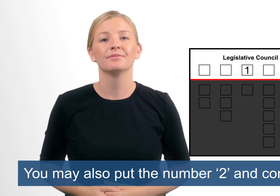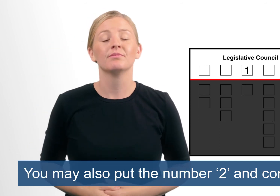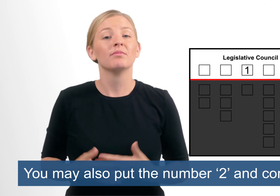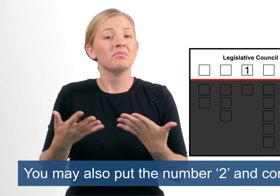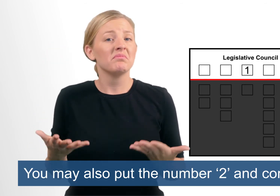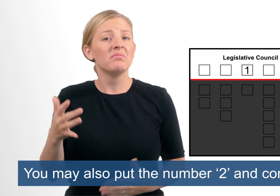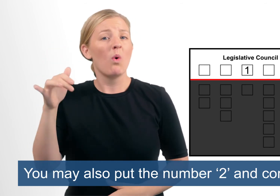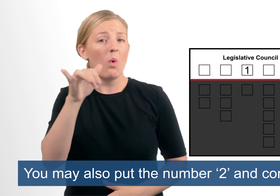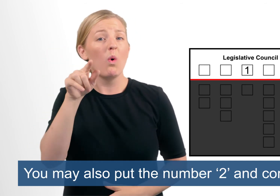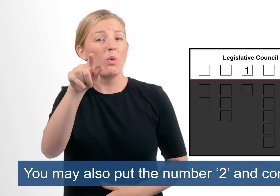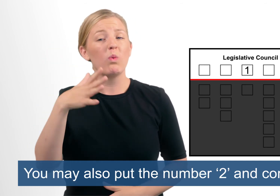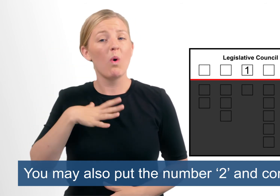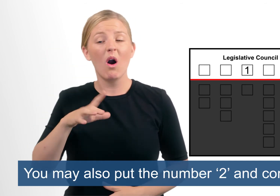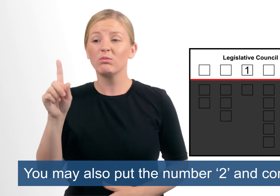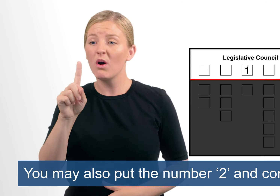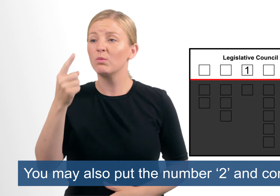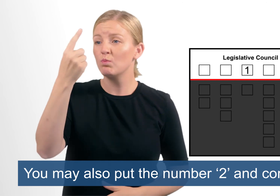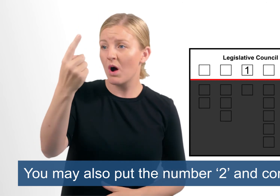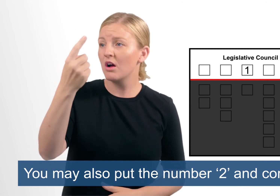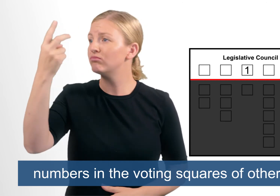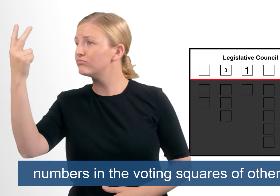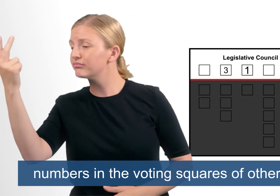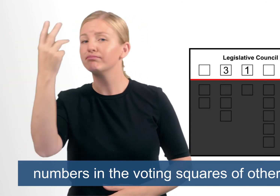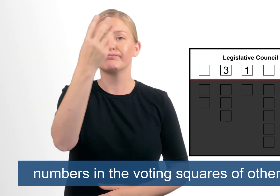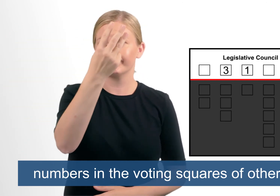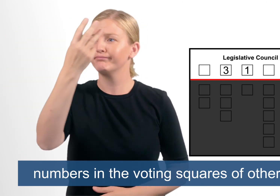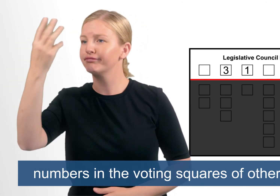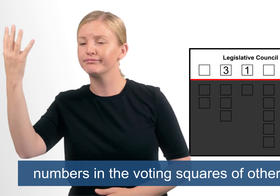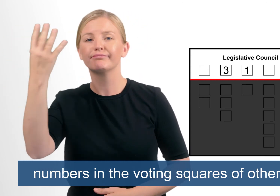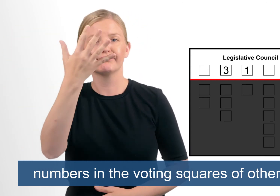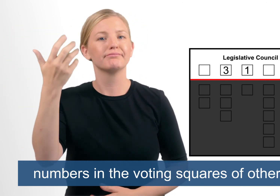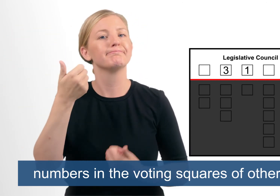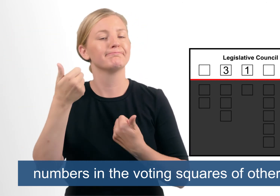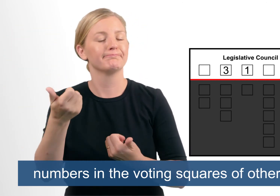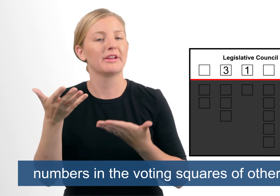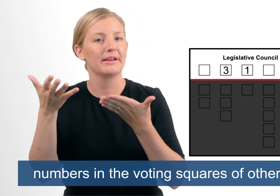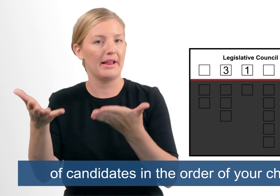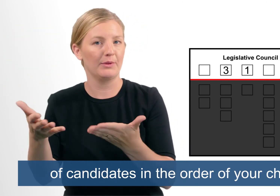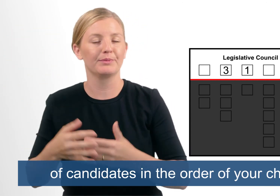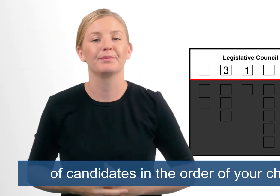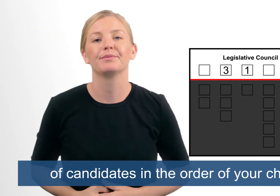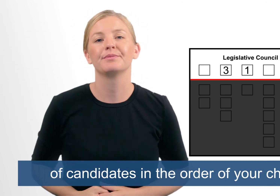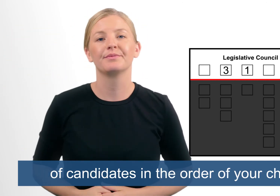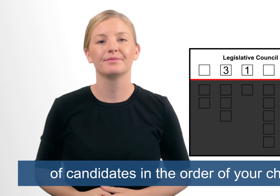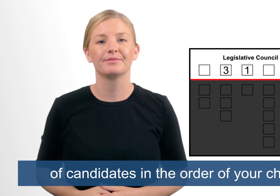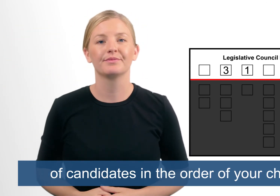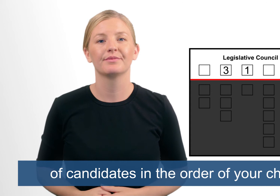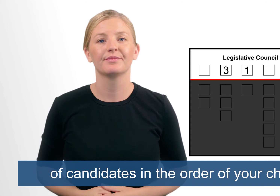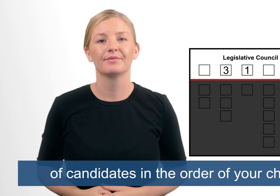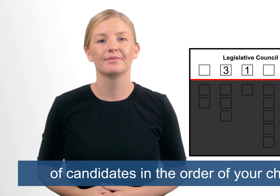You may also put the number 2 and consecutive numbers in the voting squares of other groups of candidates in the order of your